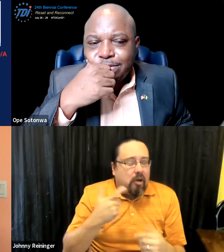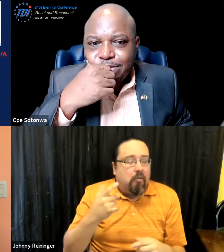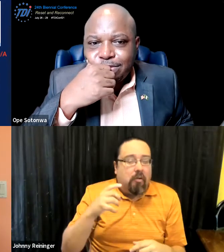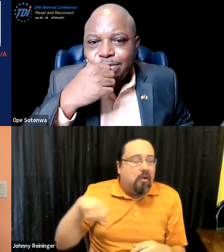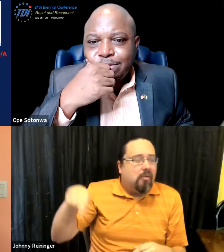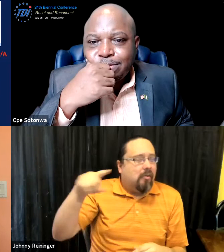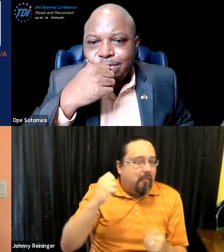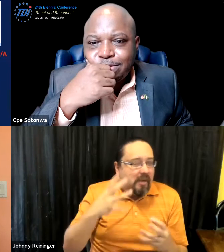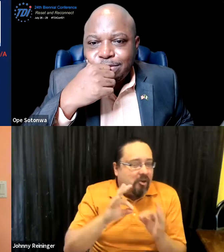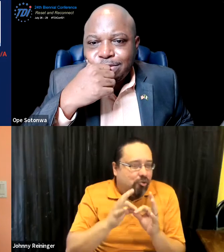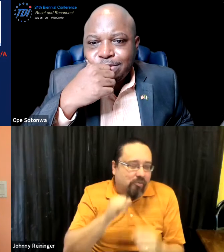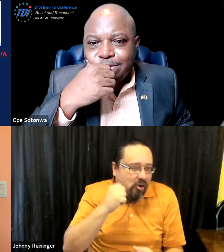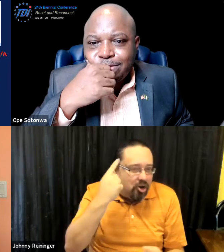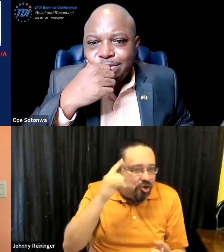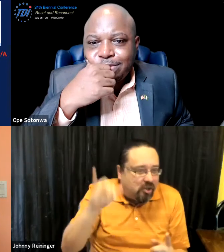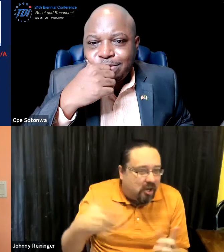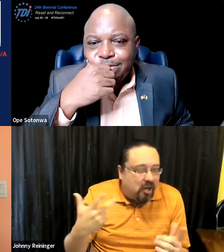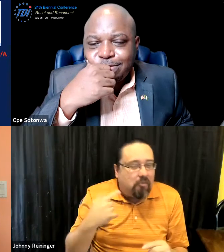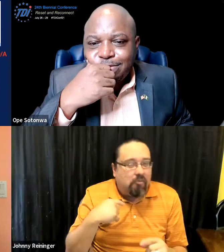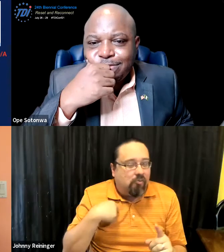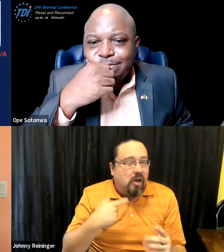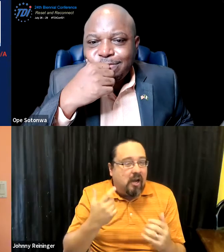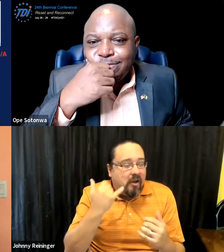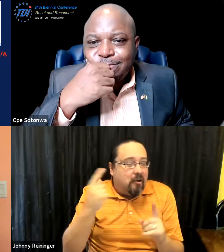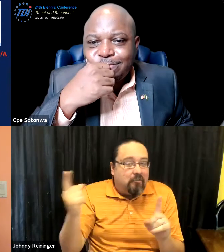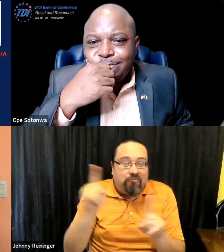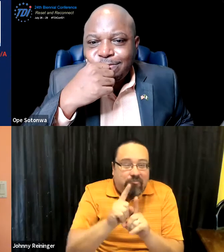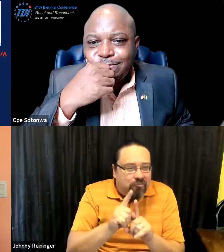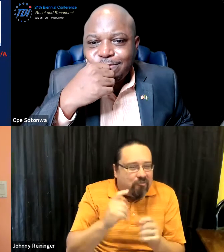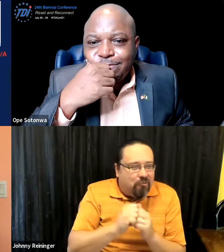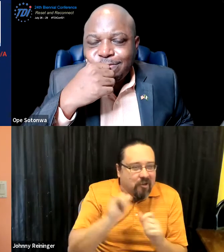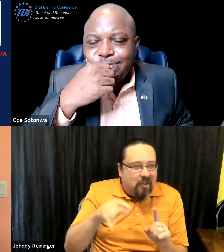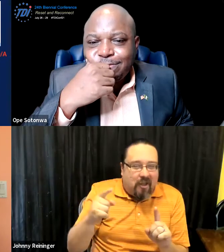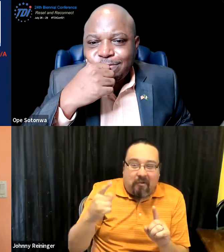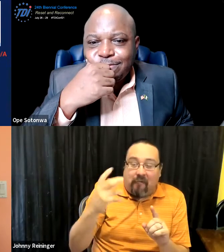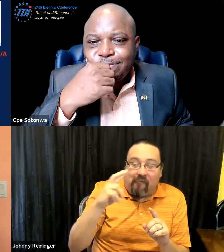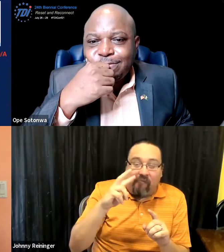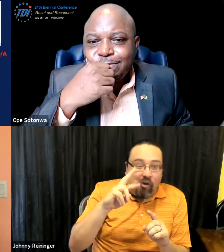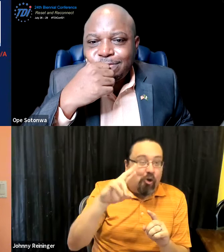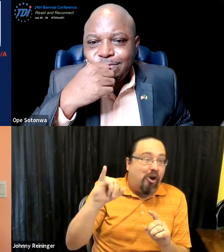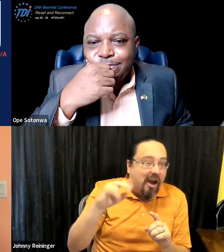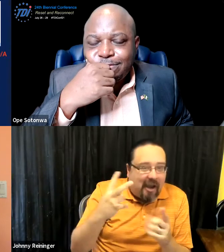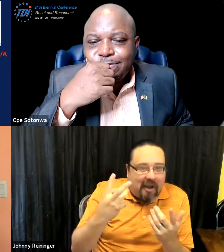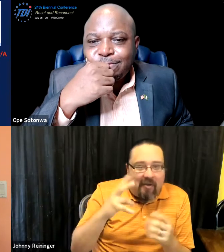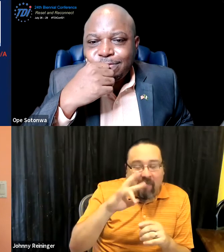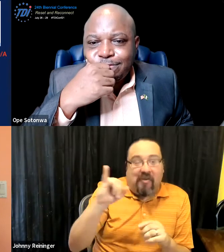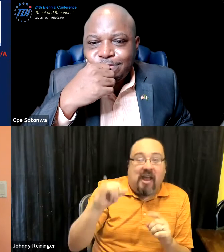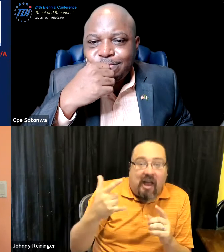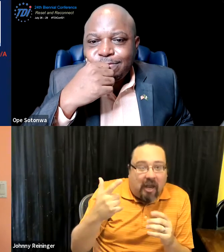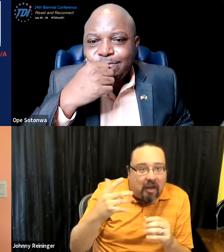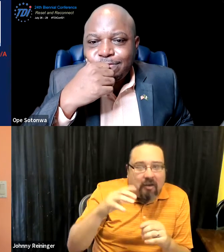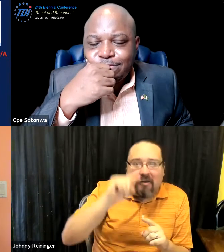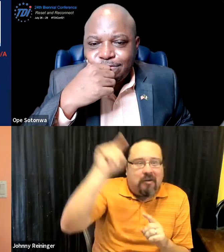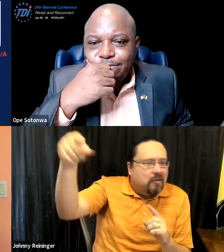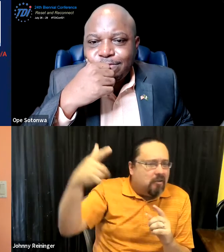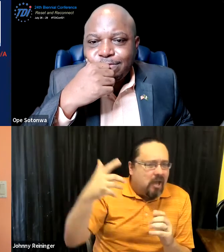we hold. There's a lot of differences with all of us, and a lot of interpreters don't understand that. And so when they come to interpret, even